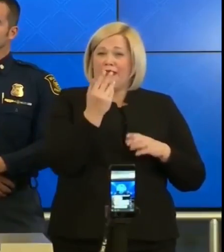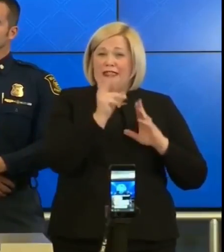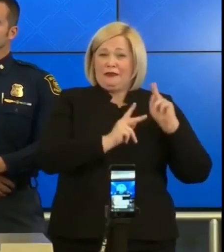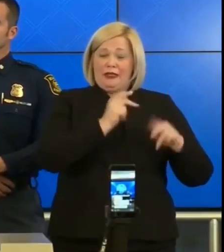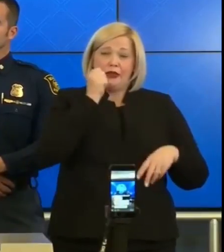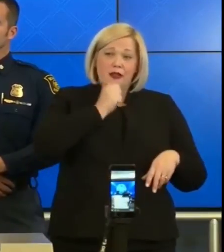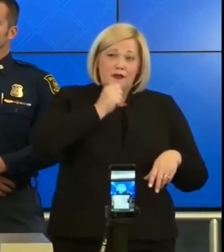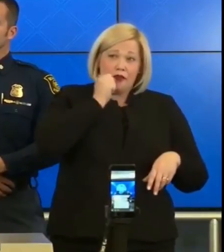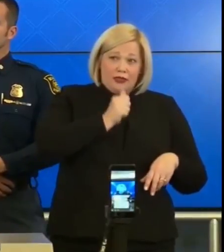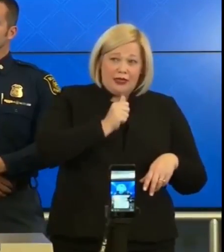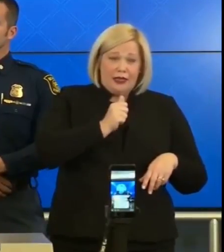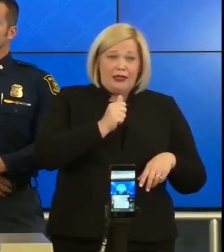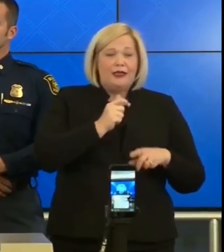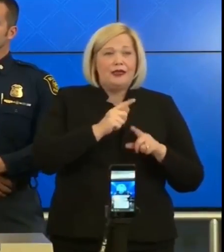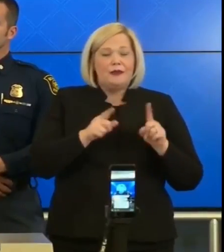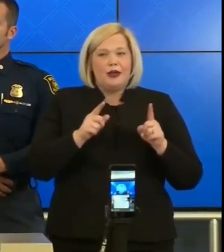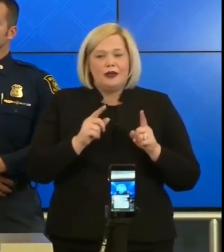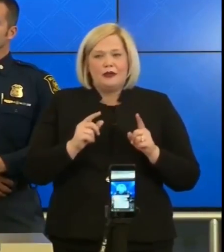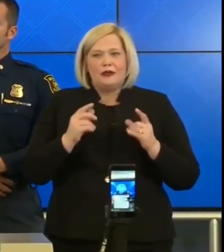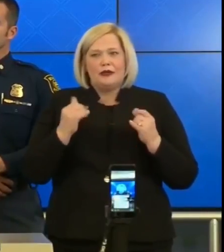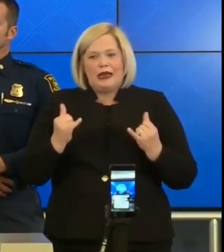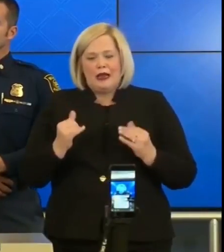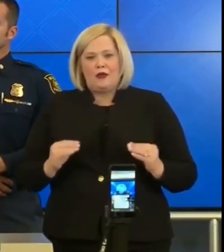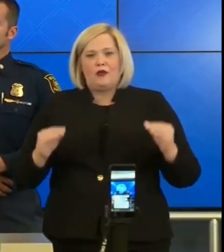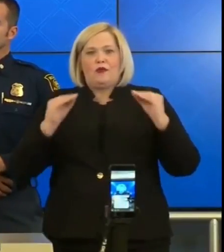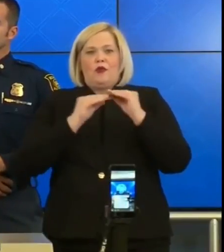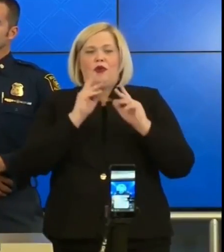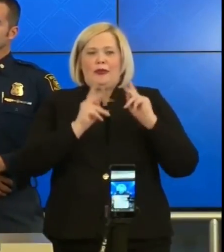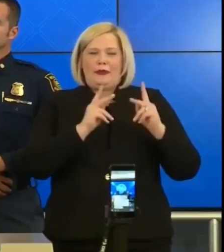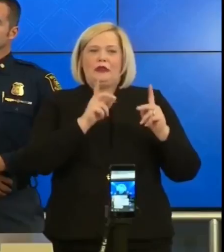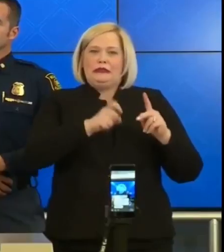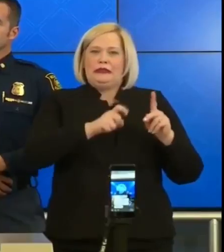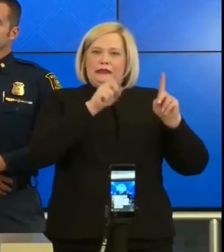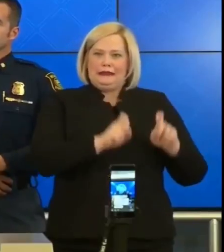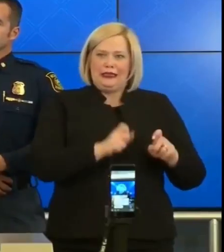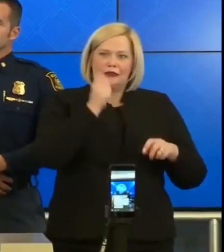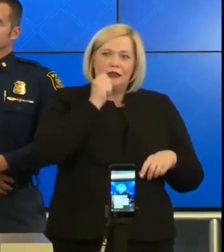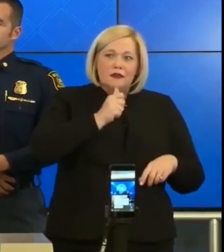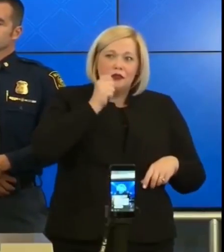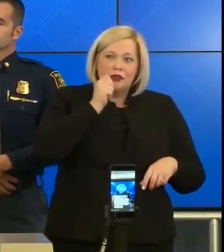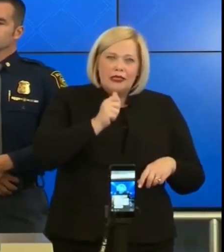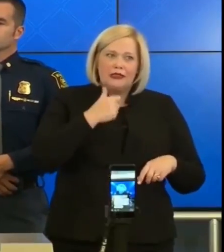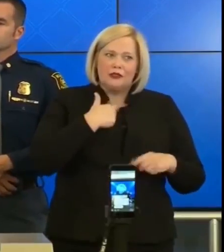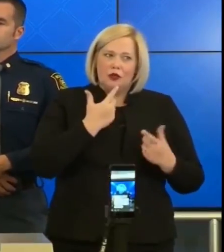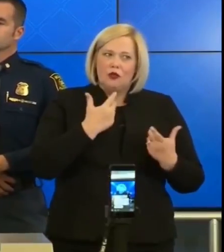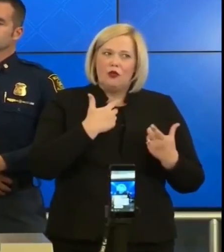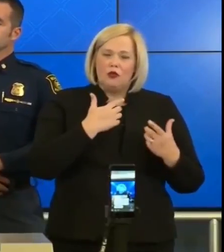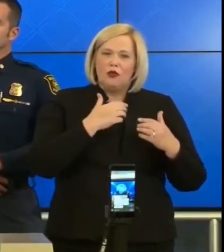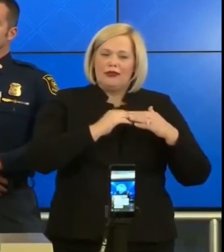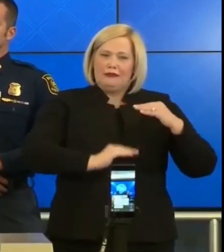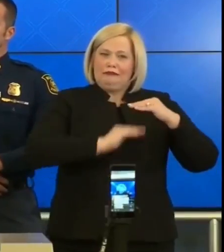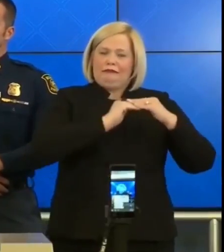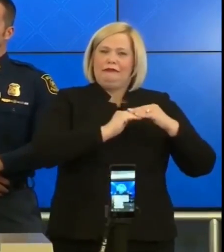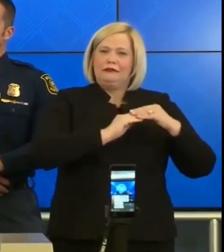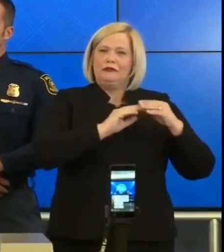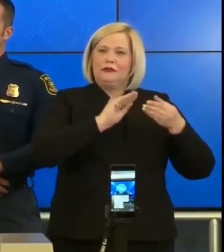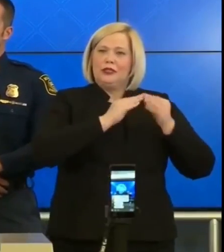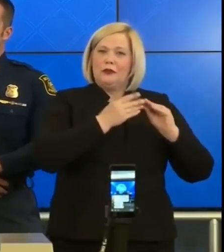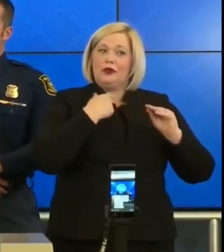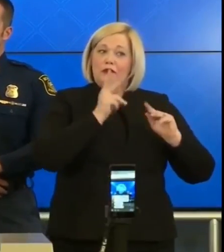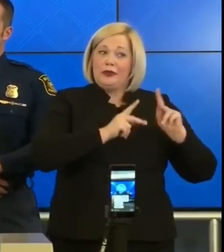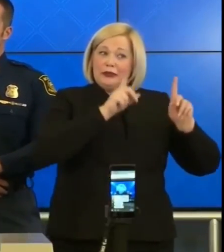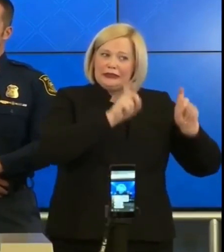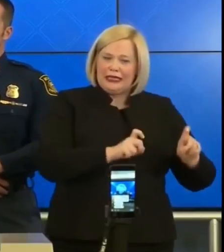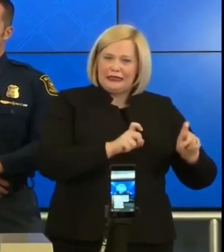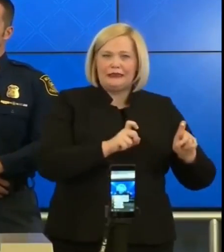but there are more than that that are being received by our facility every day. And so we do have a capacity challenge that we're working as quickly as we can